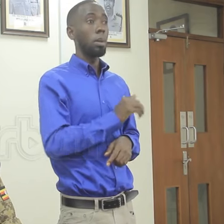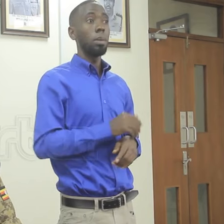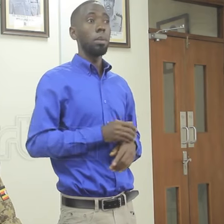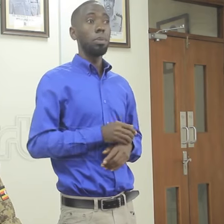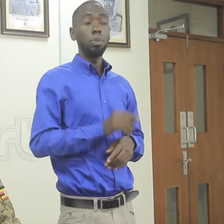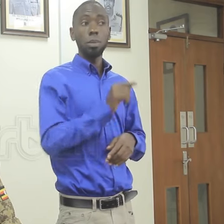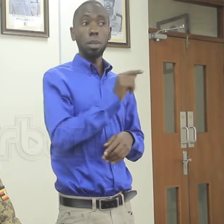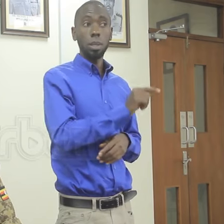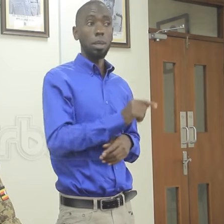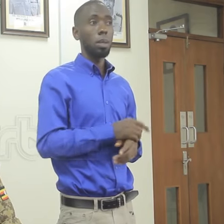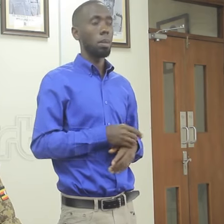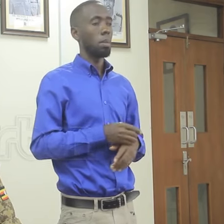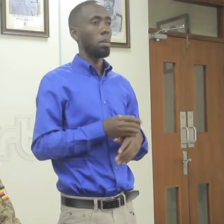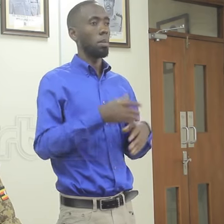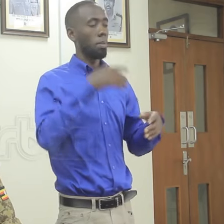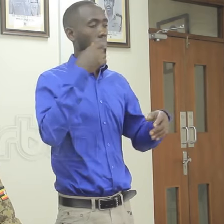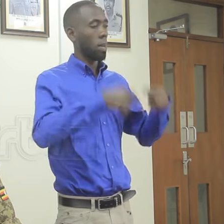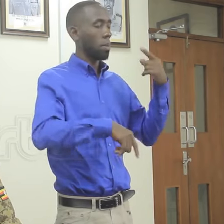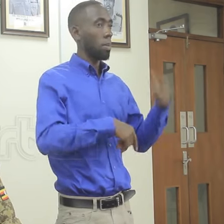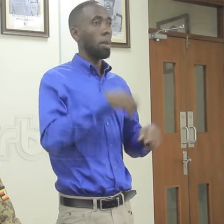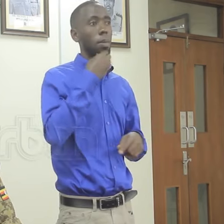been disciplined by the father,